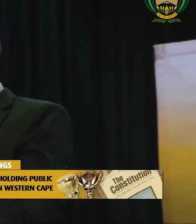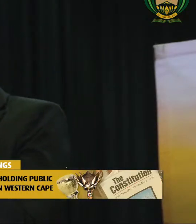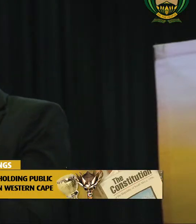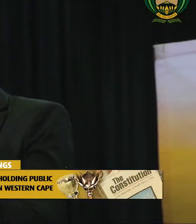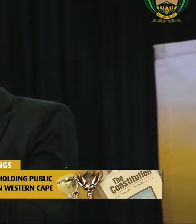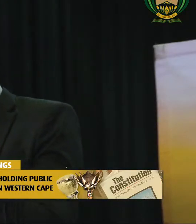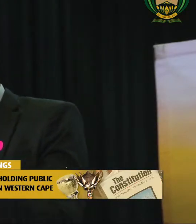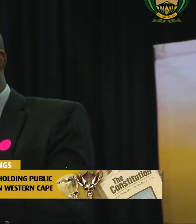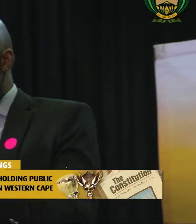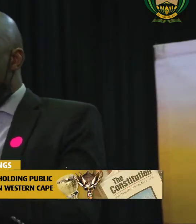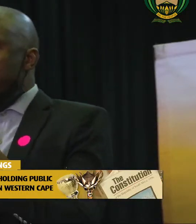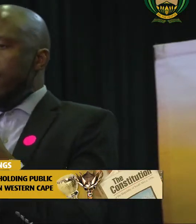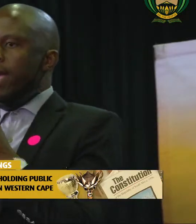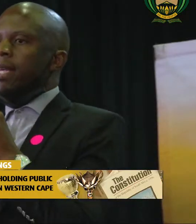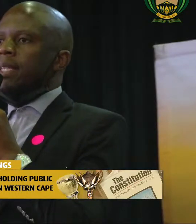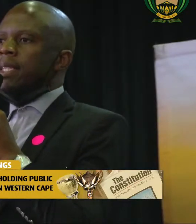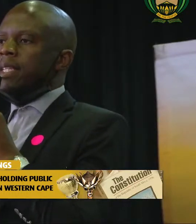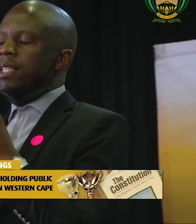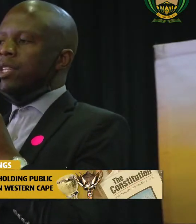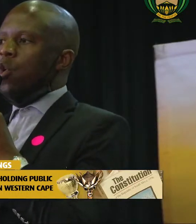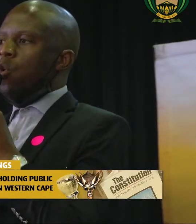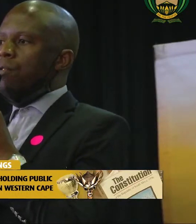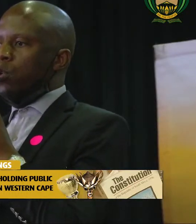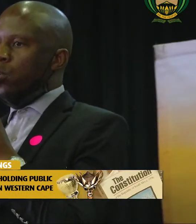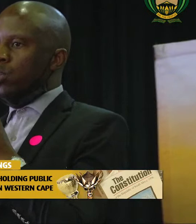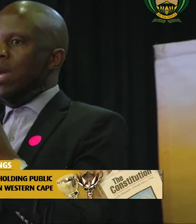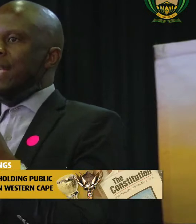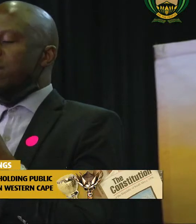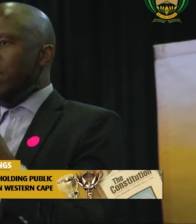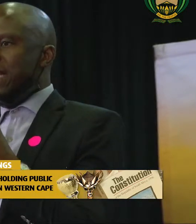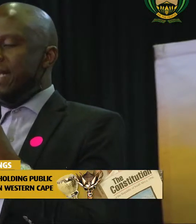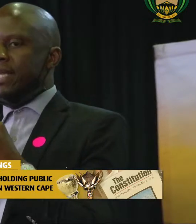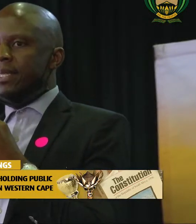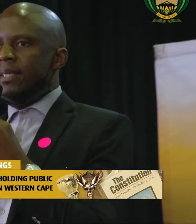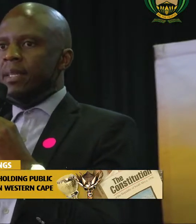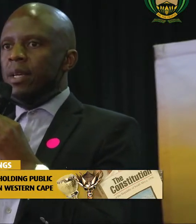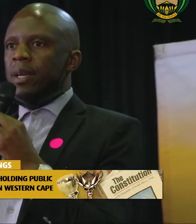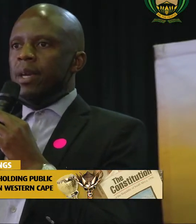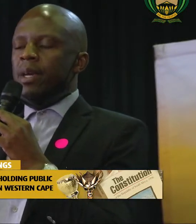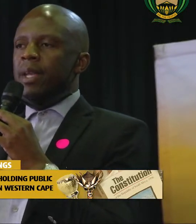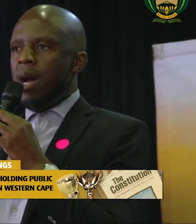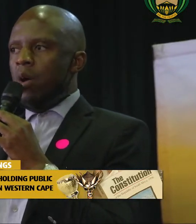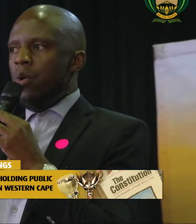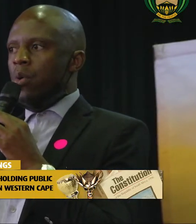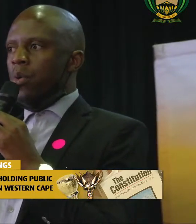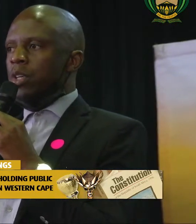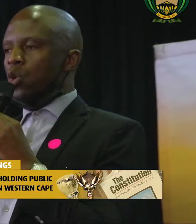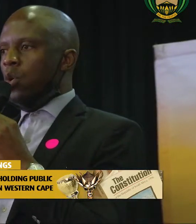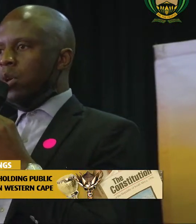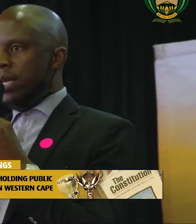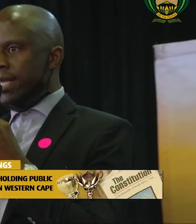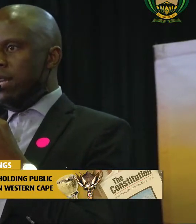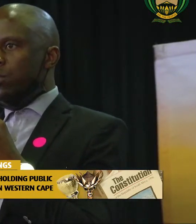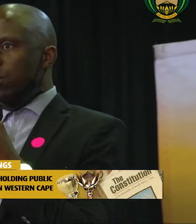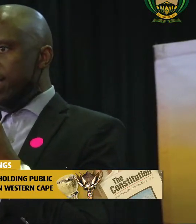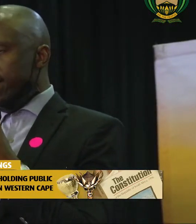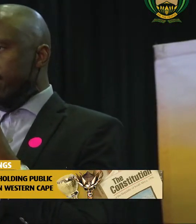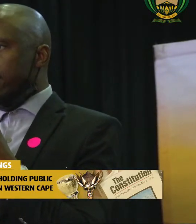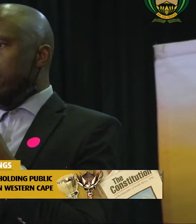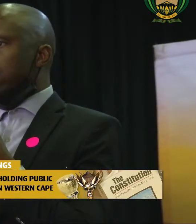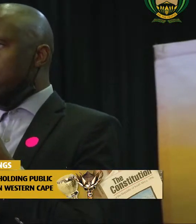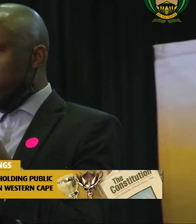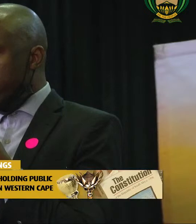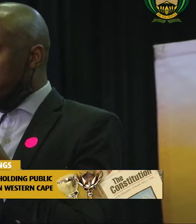don't have any decision or view to express now. Only yourself to